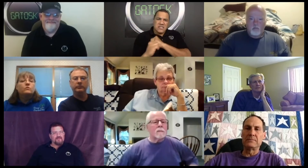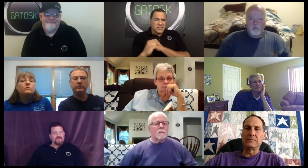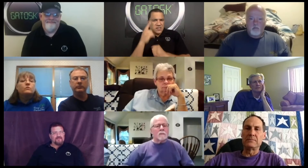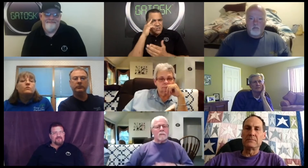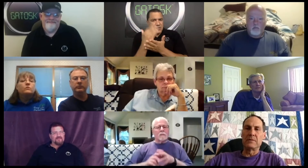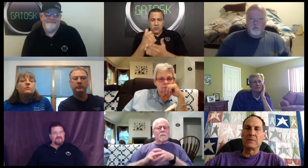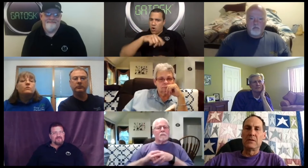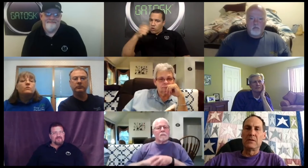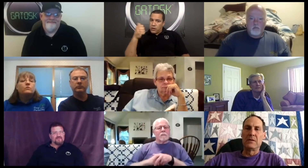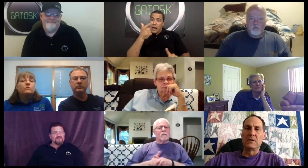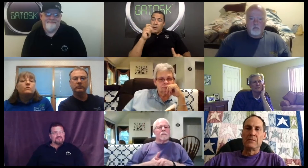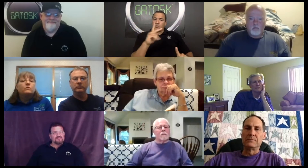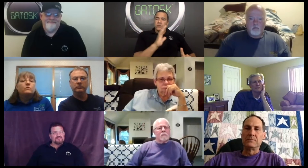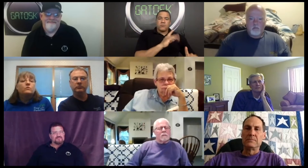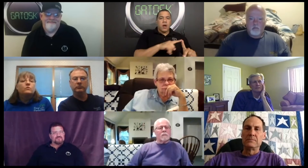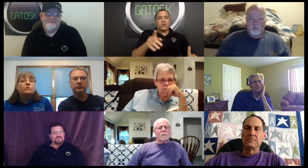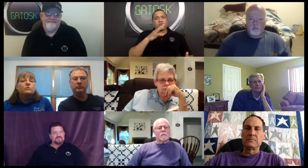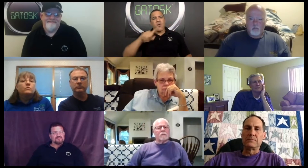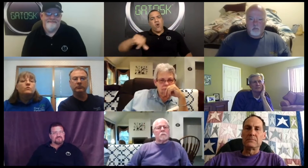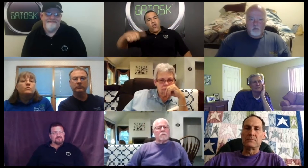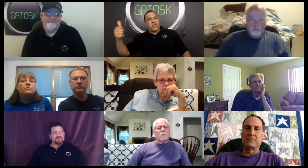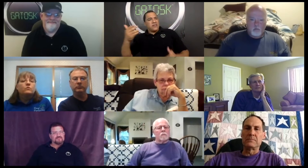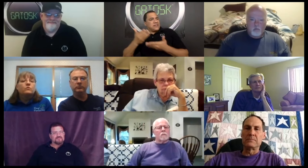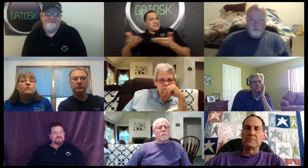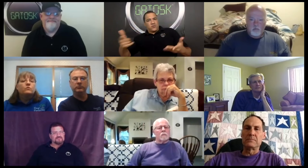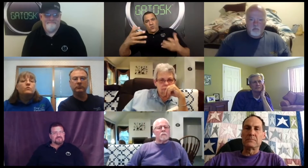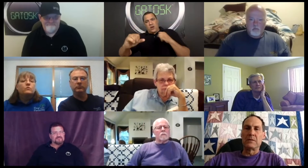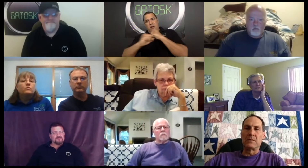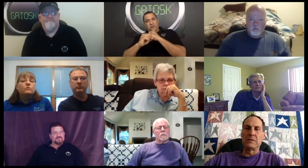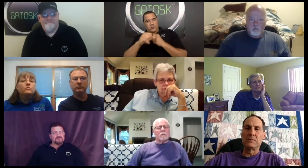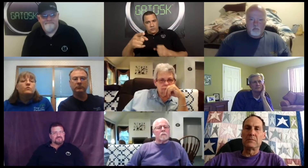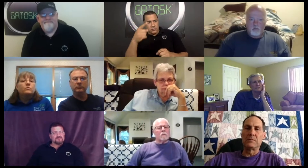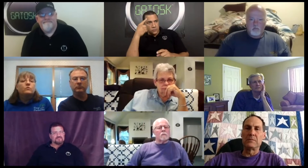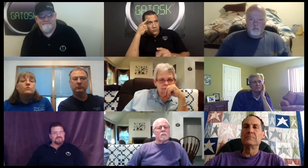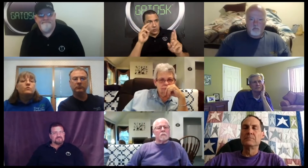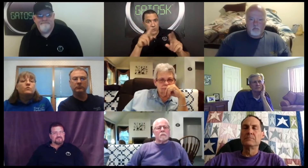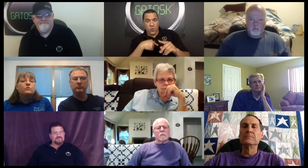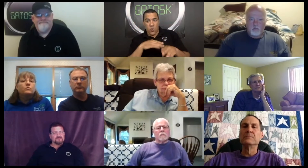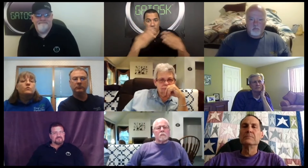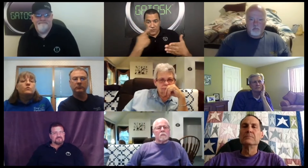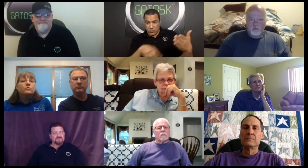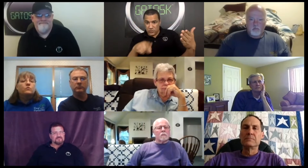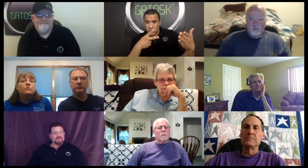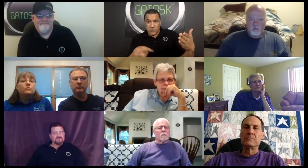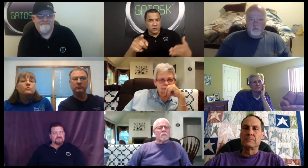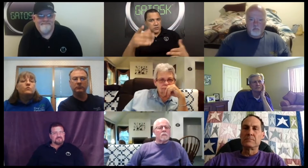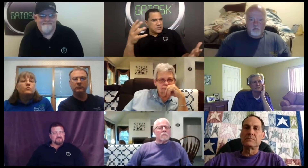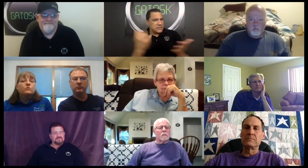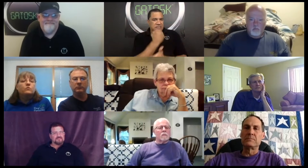any of you want to advertise other than Gatosk, some other product or service, you think about that,